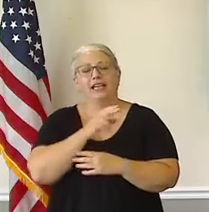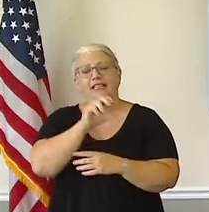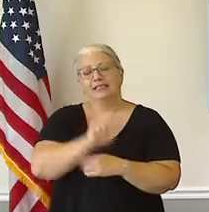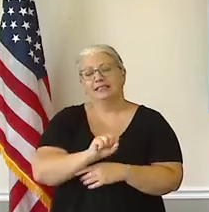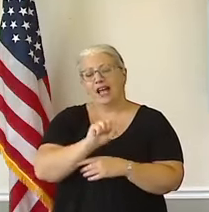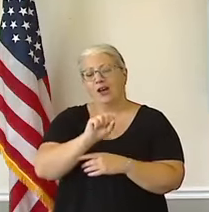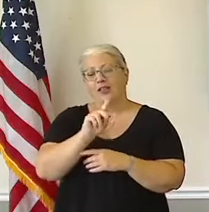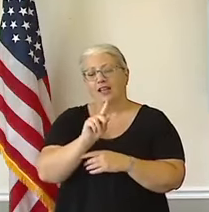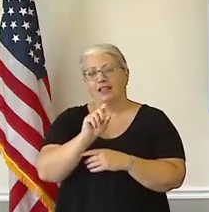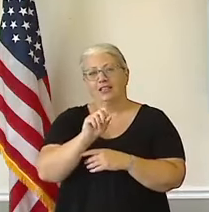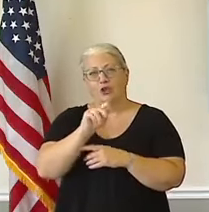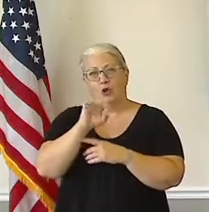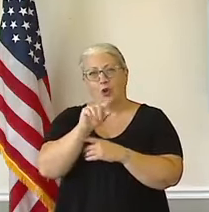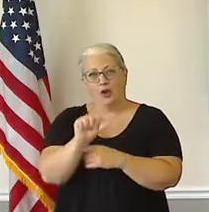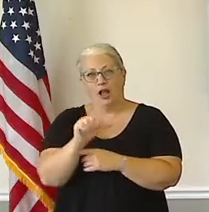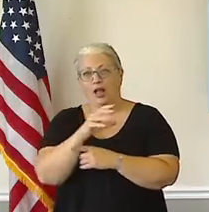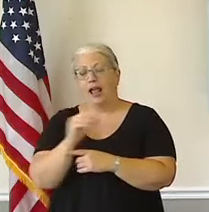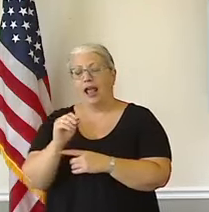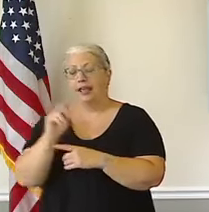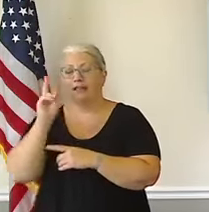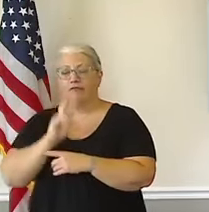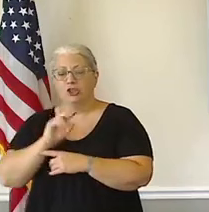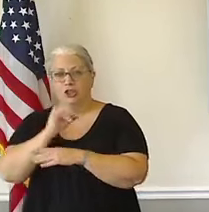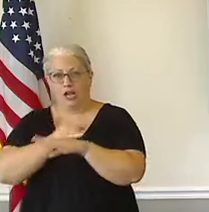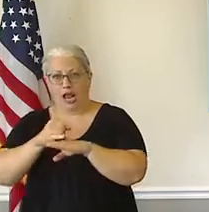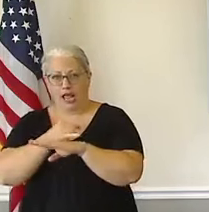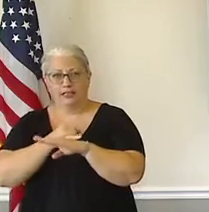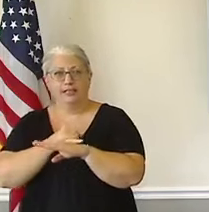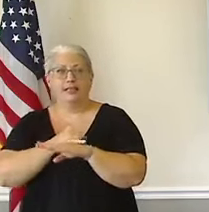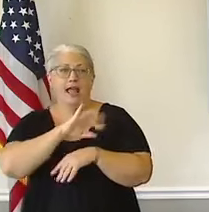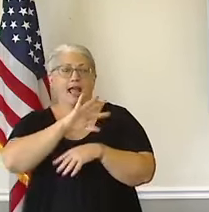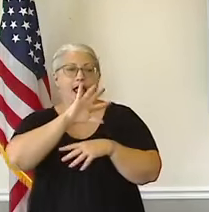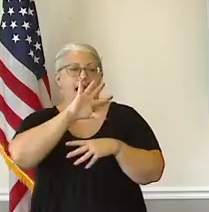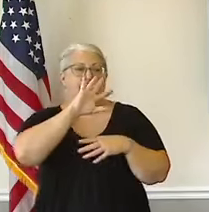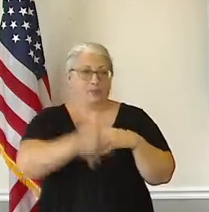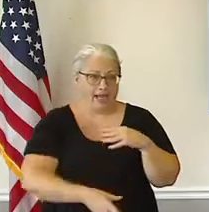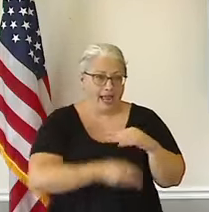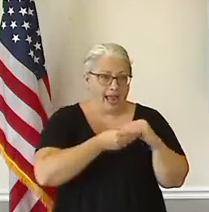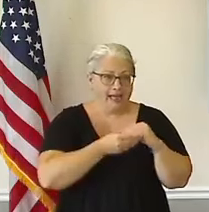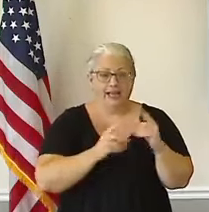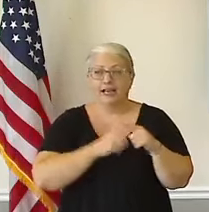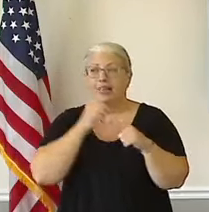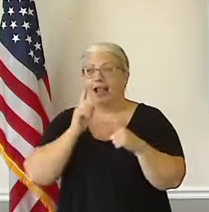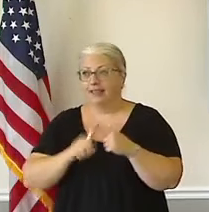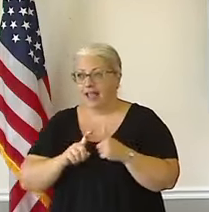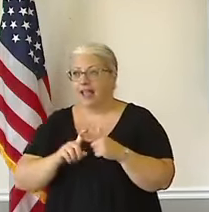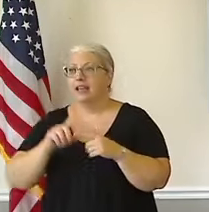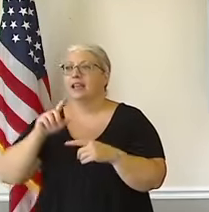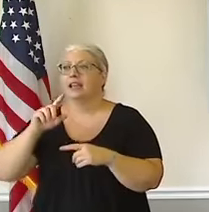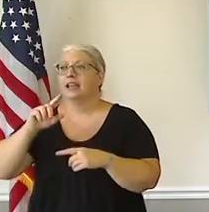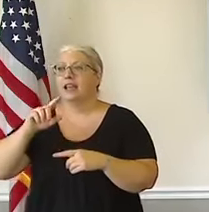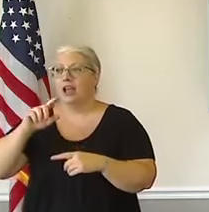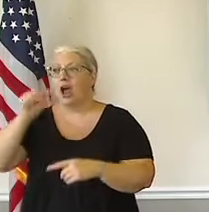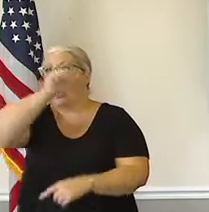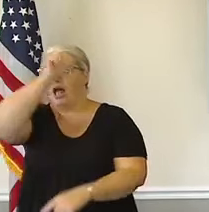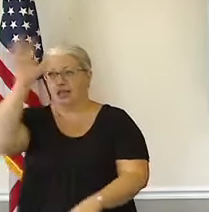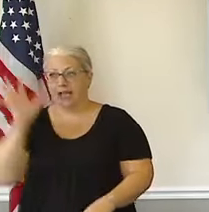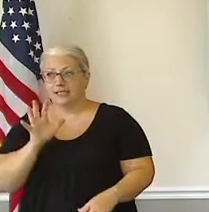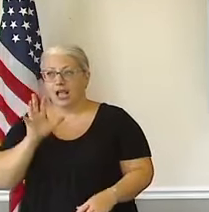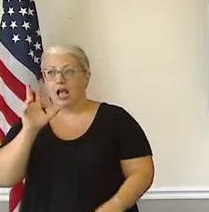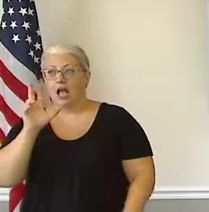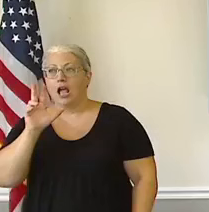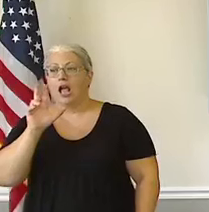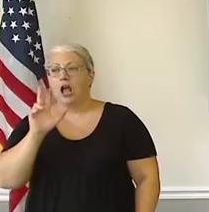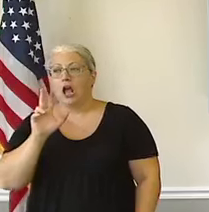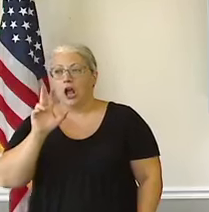added. Alaska, New Mexico, Ohio, and Rhode Island were just removed. So remember, the state expects